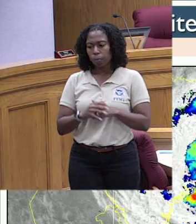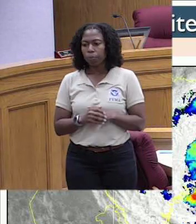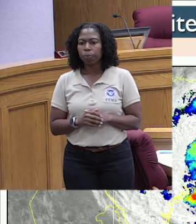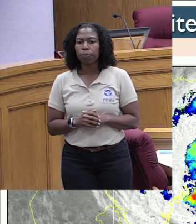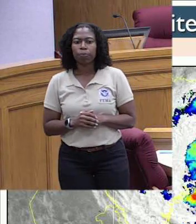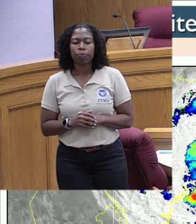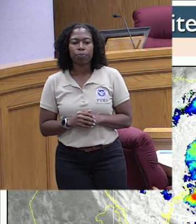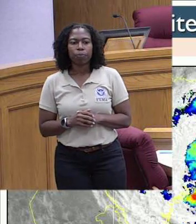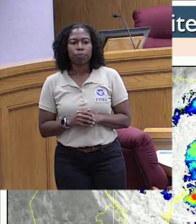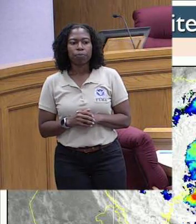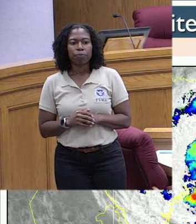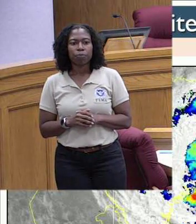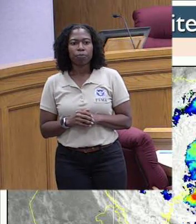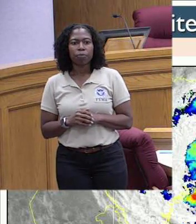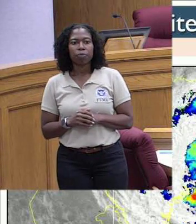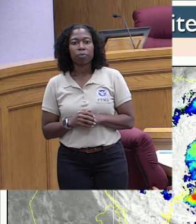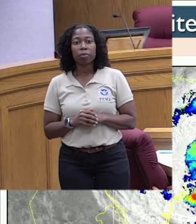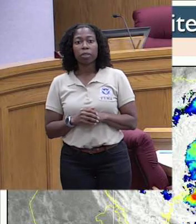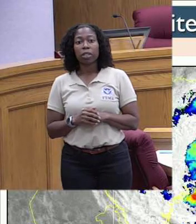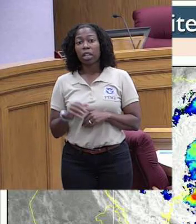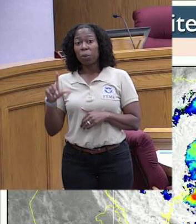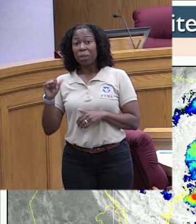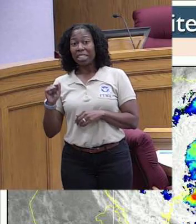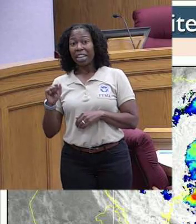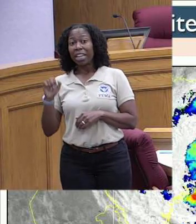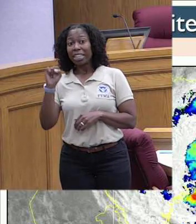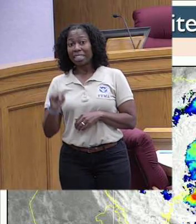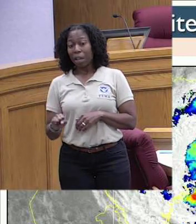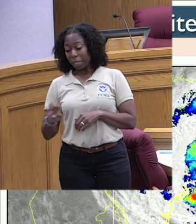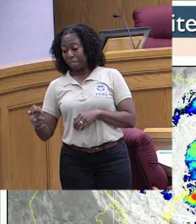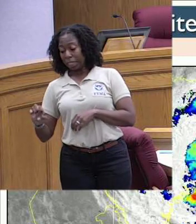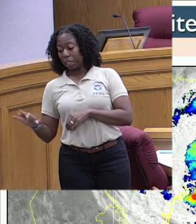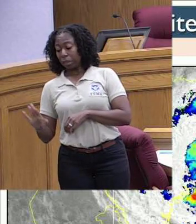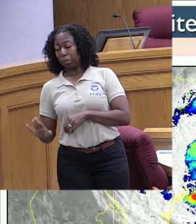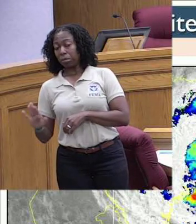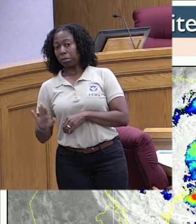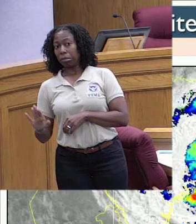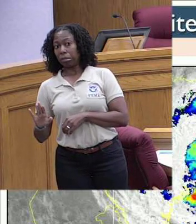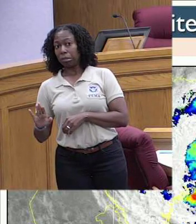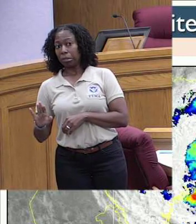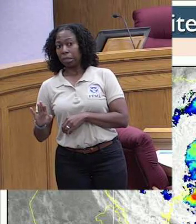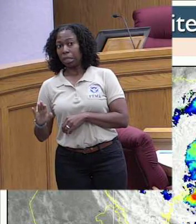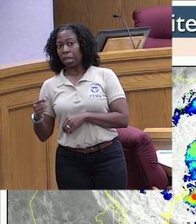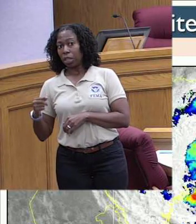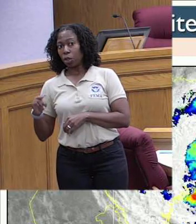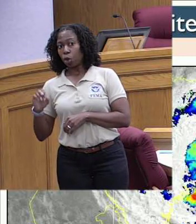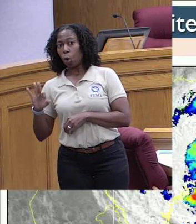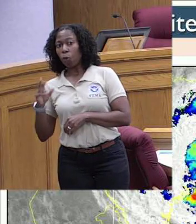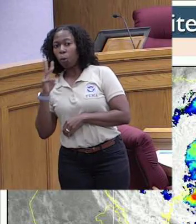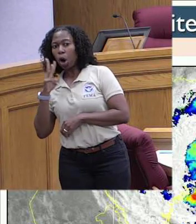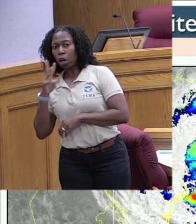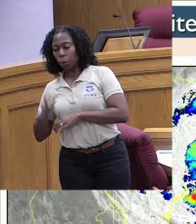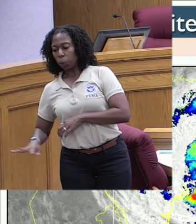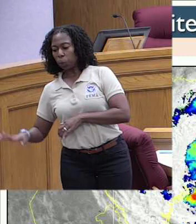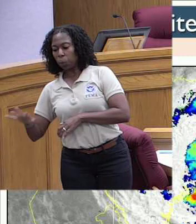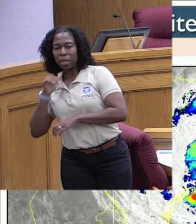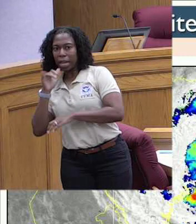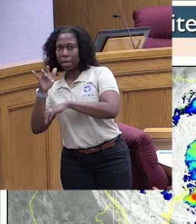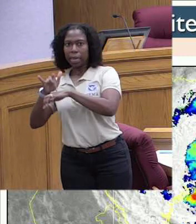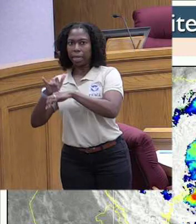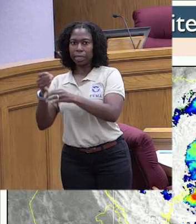over here off the southeast Louisiana coast, but it's out over the Gulf and it's not over land. In our region, you can see just